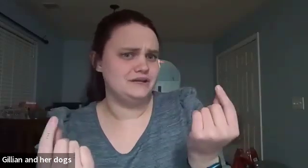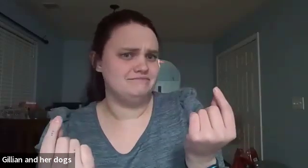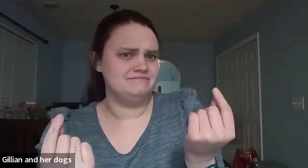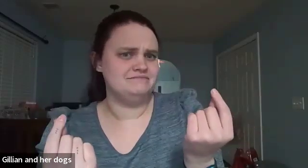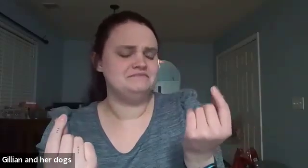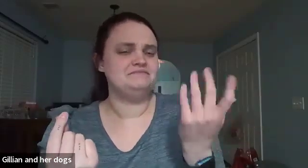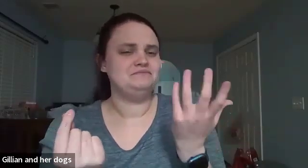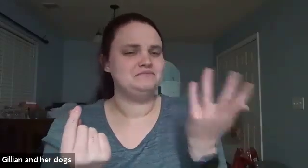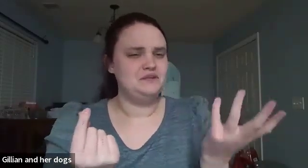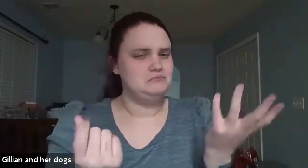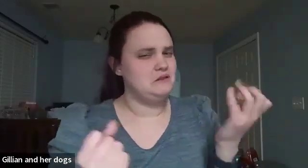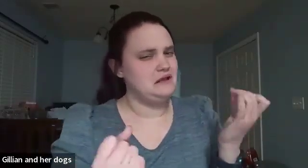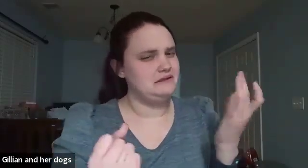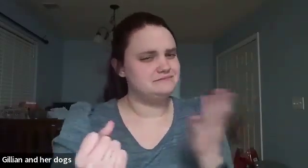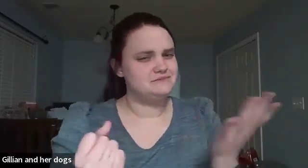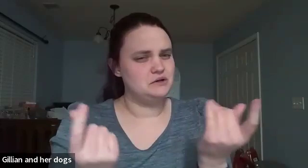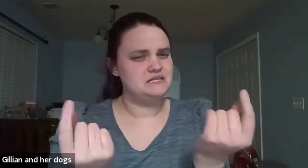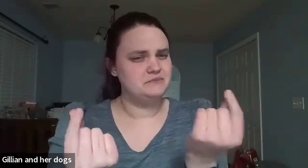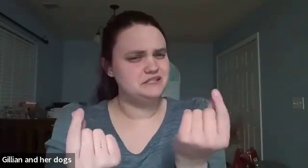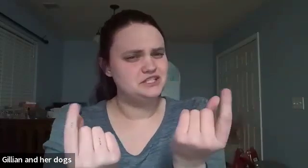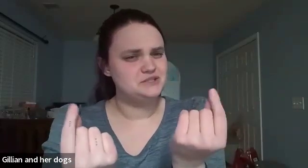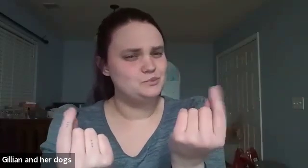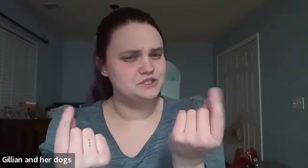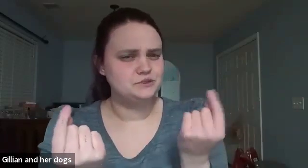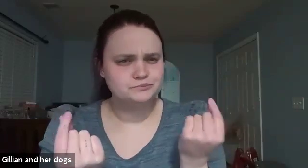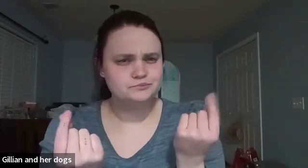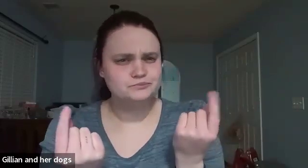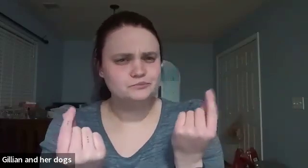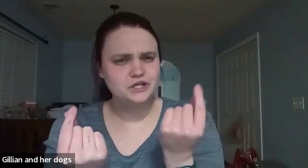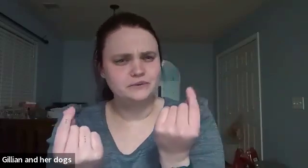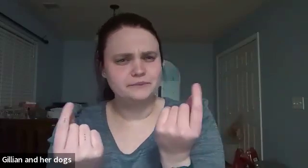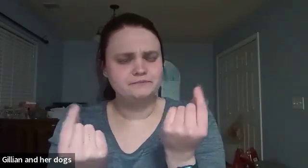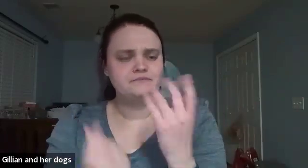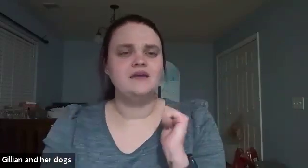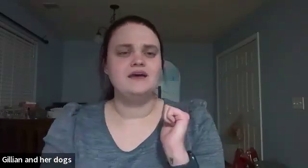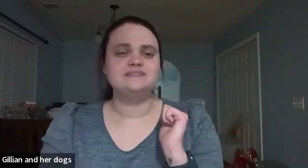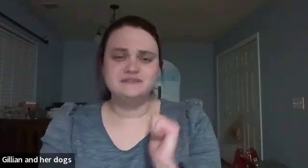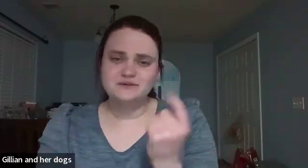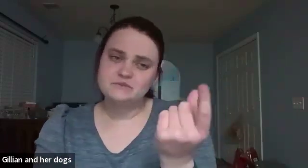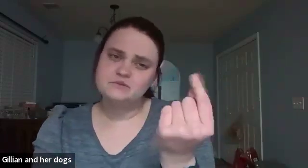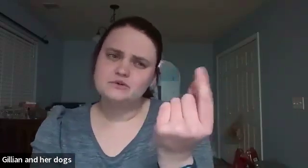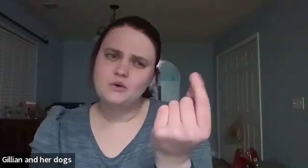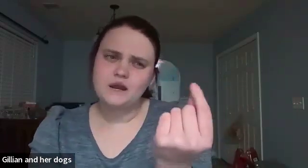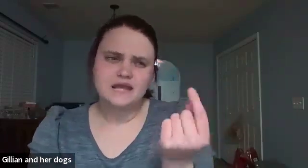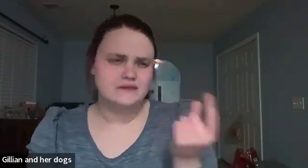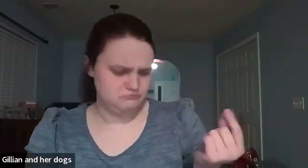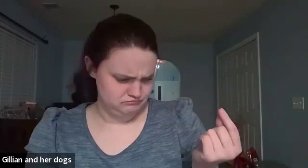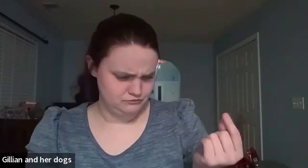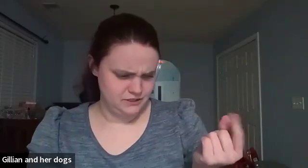doing? But like, so typically it's just what do. What are you doing? Sometimes when people will go one hand, like, what are